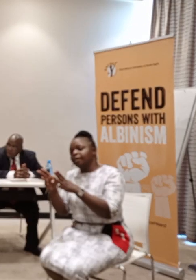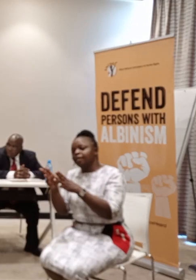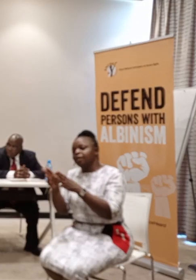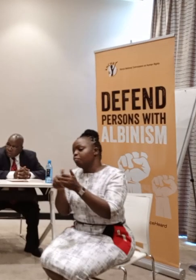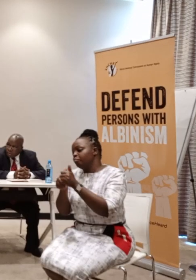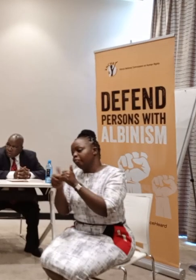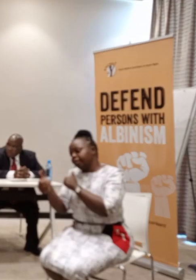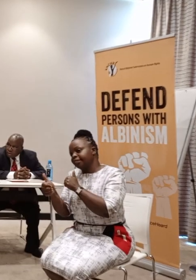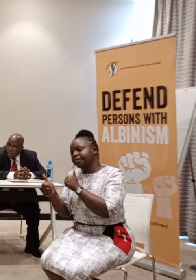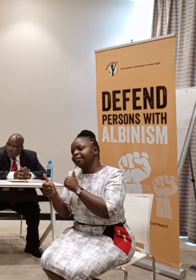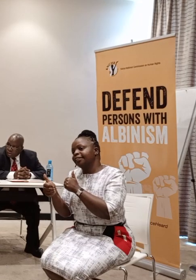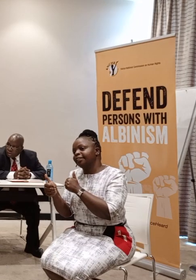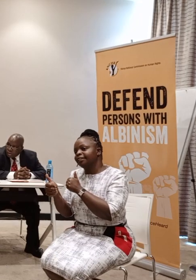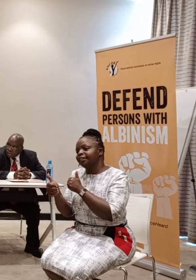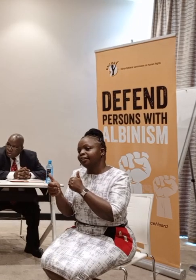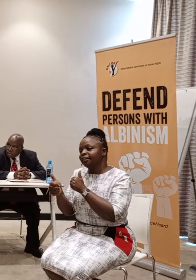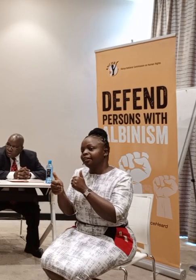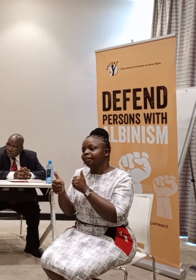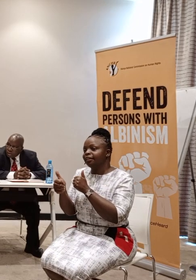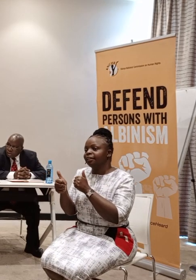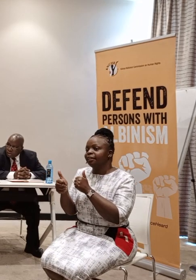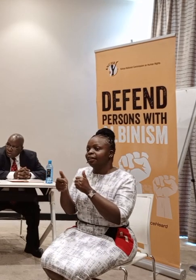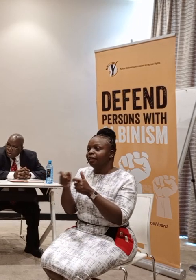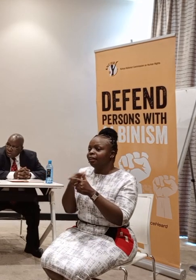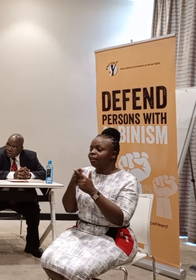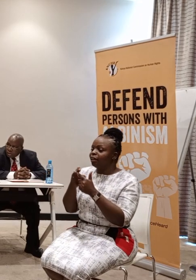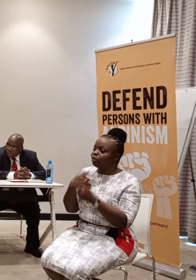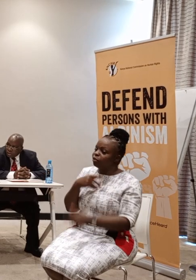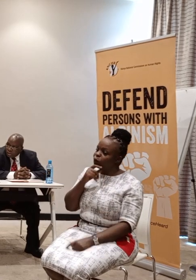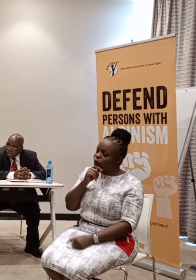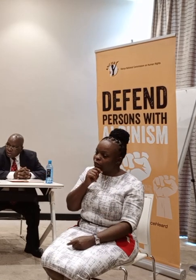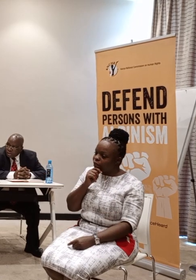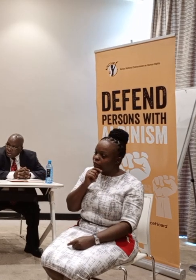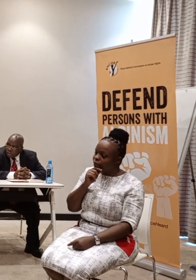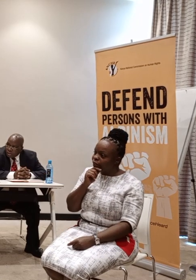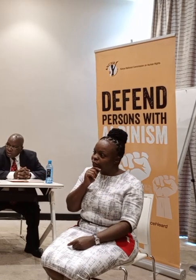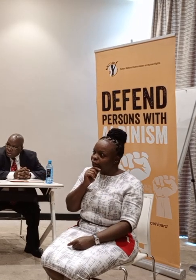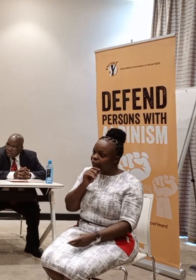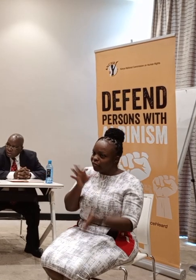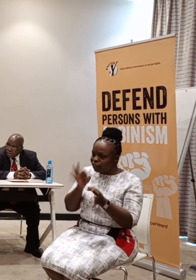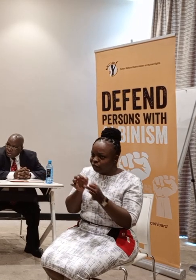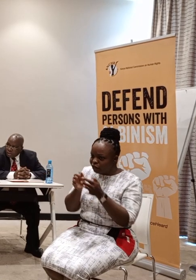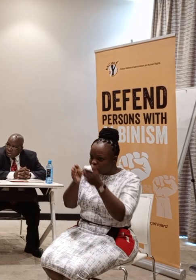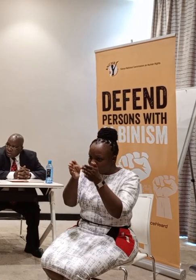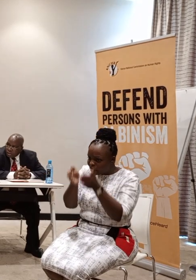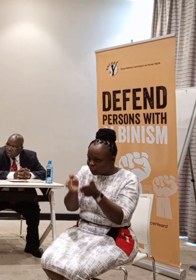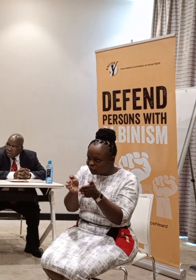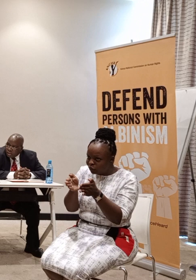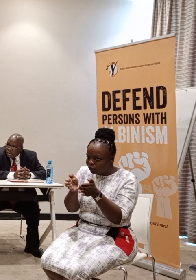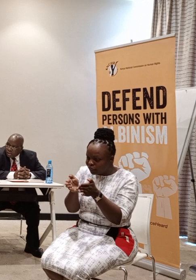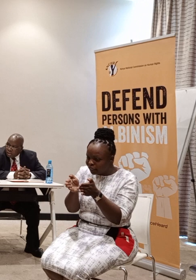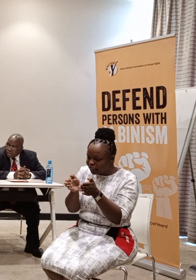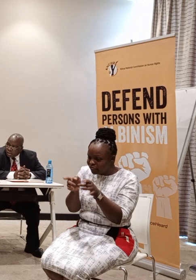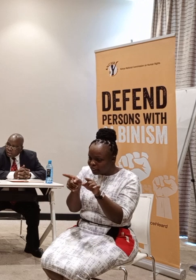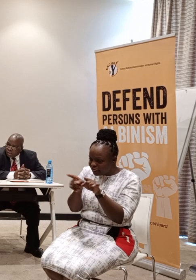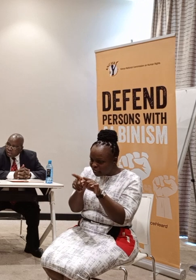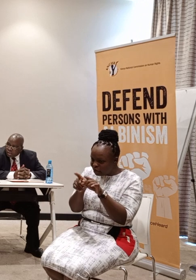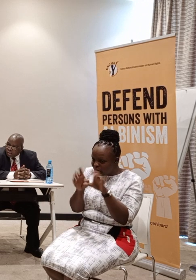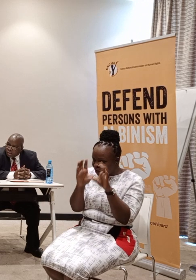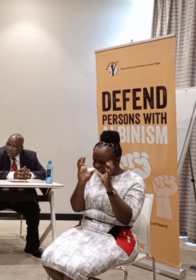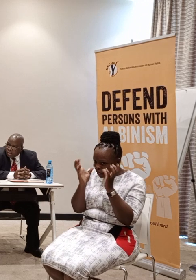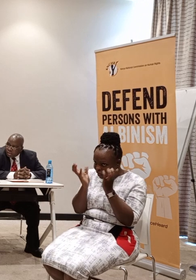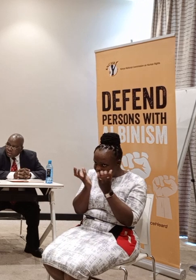they were saying that, hey, sasa huyu ukiwa naye class moja kweli atakaa kando yako. You